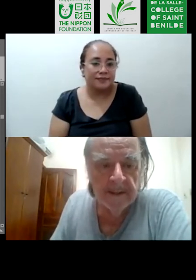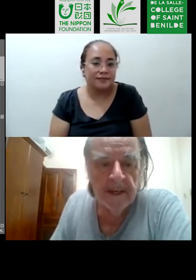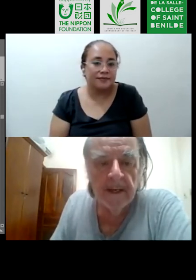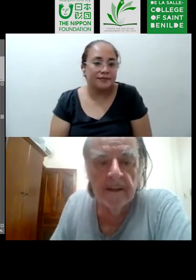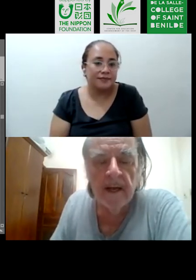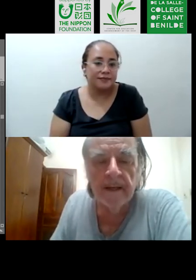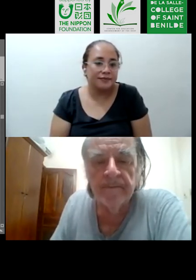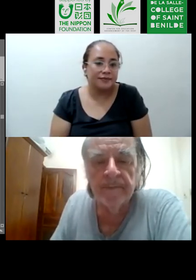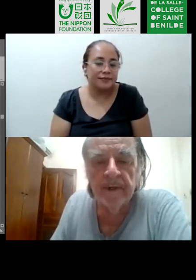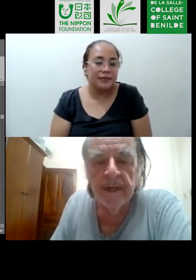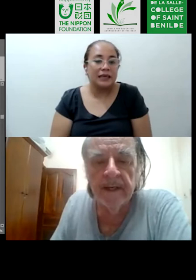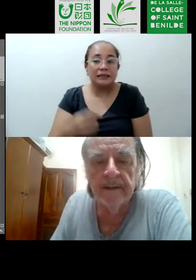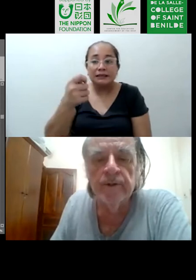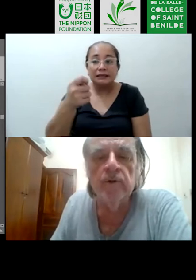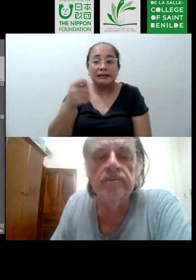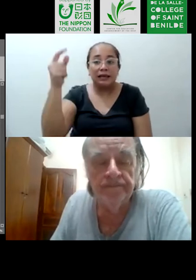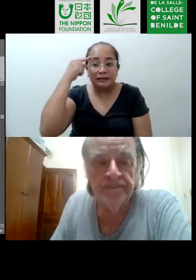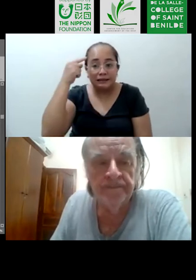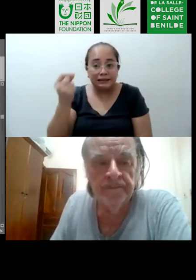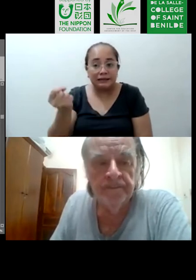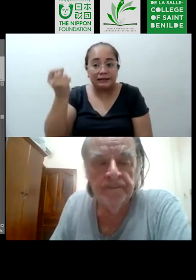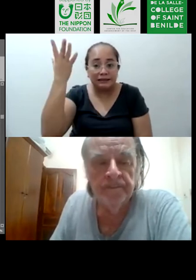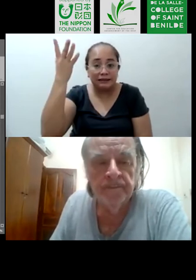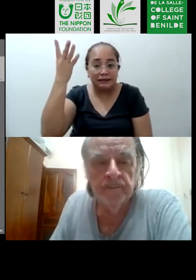And then take out hot tempered and two.